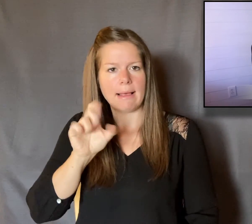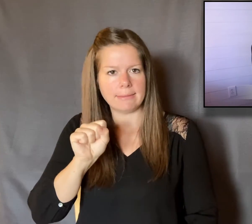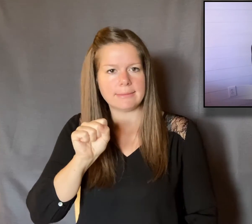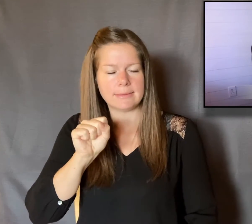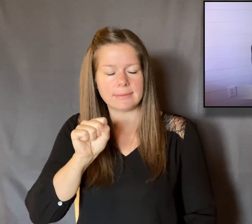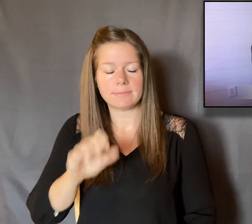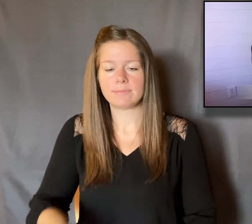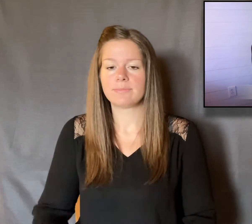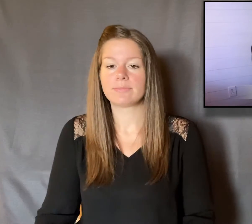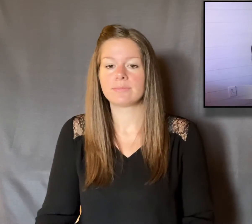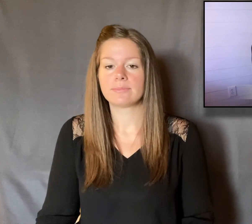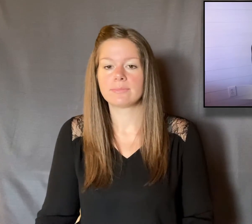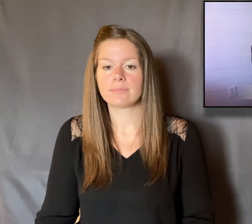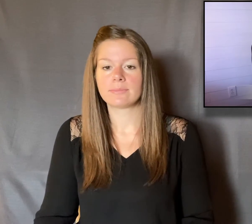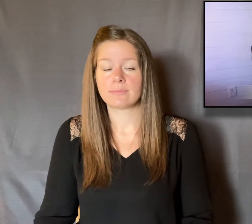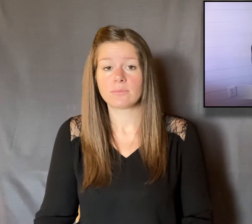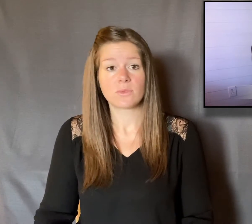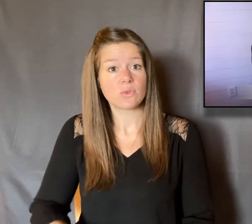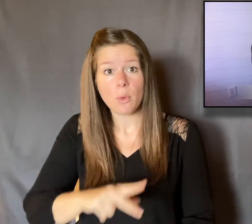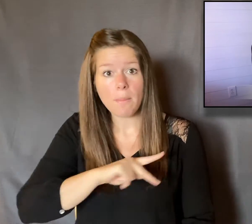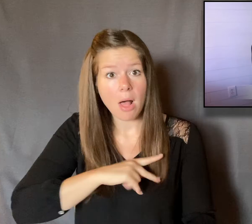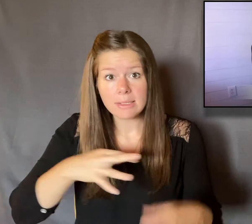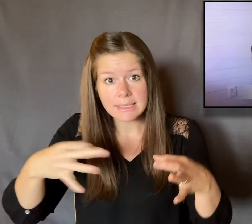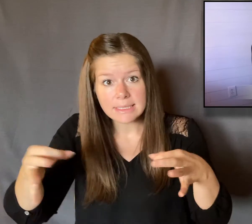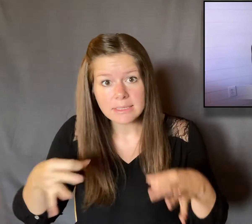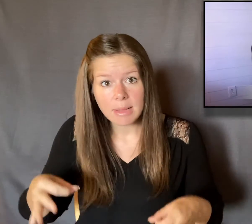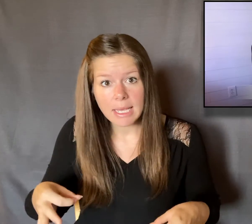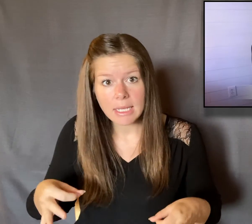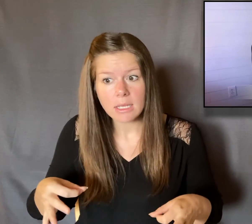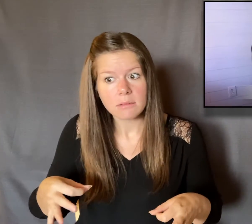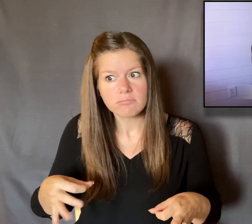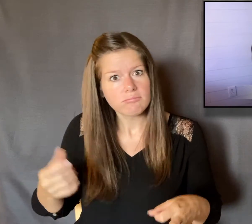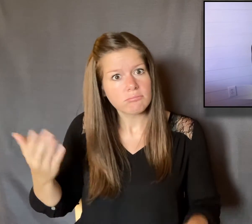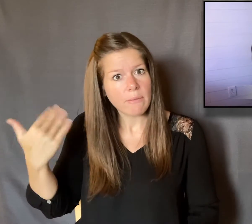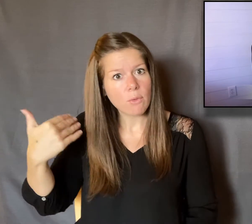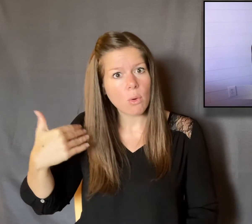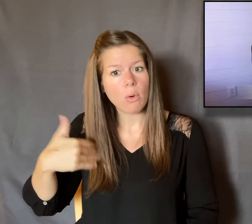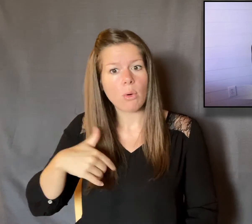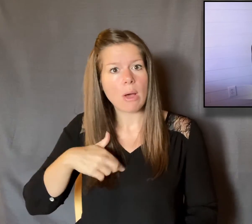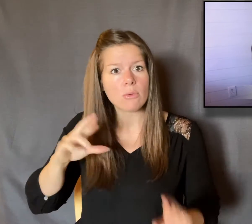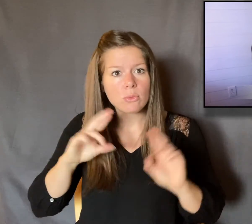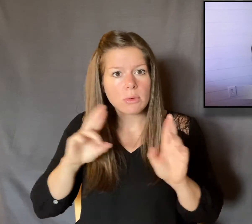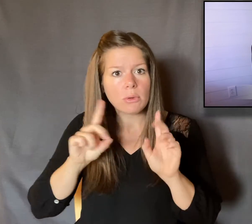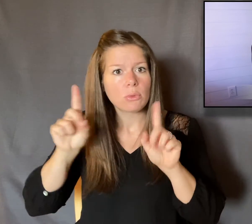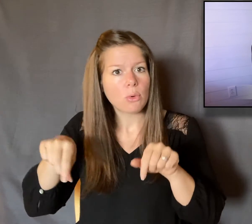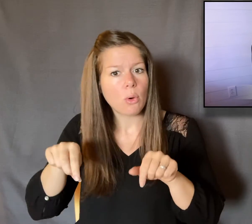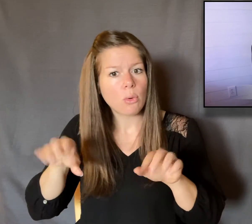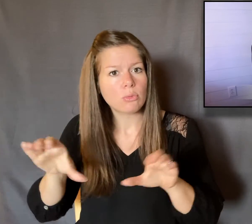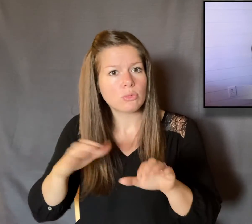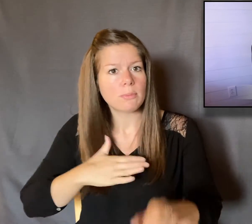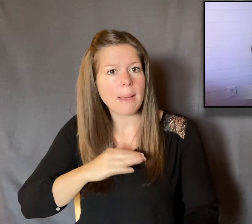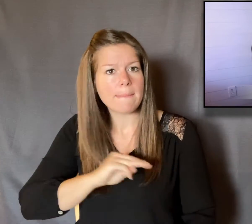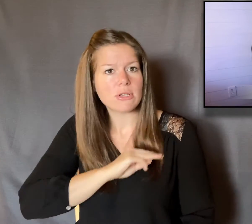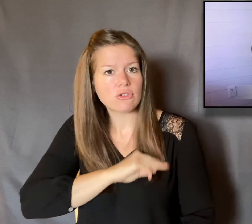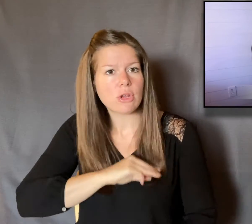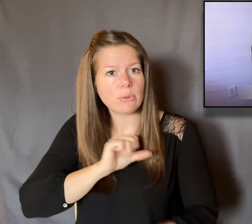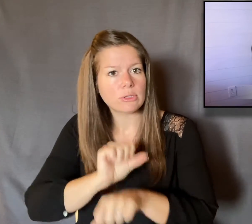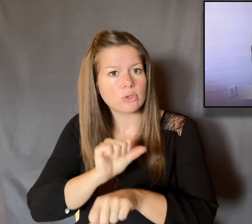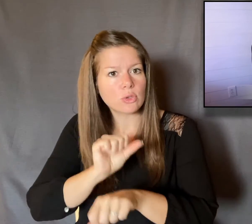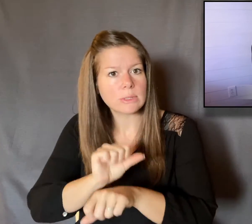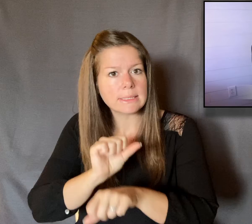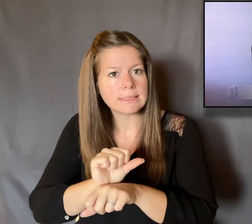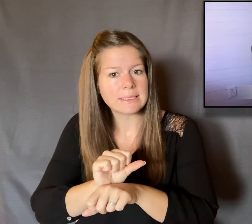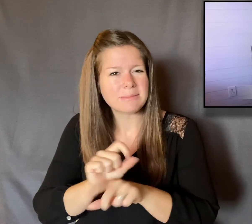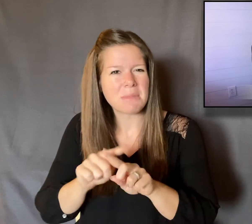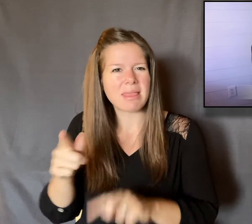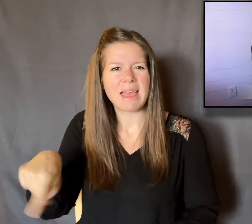is telling them, like, he's about to go into his missionary journeys here, and they're not going to have any more. They don't